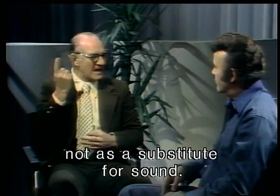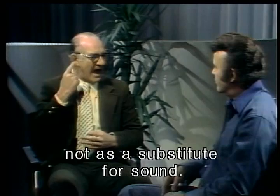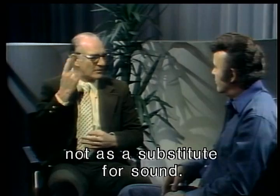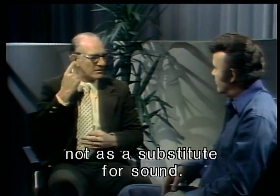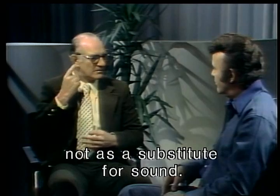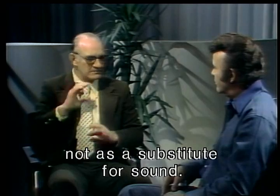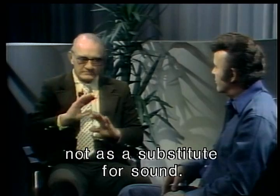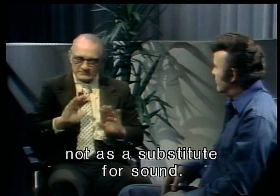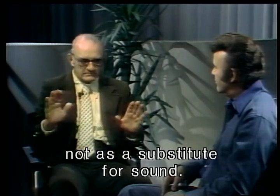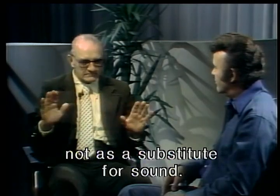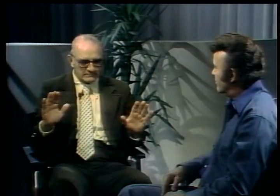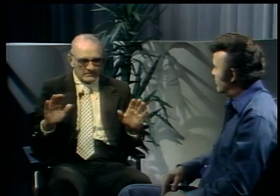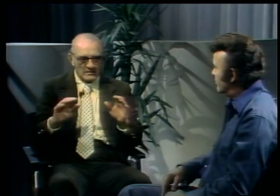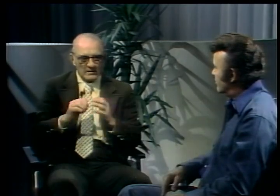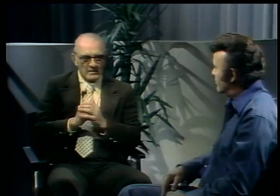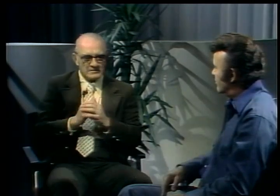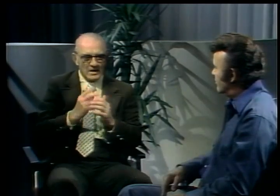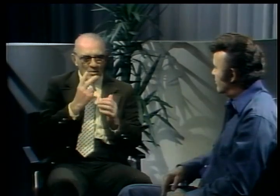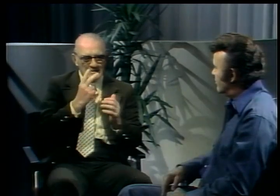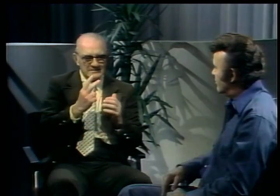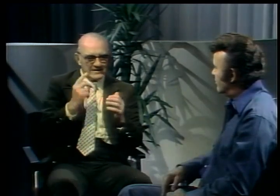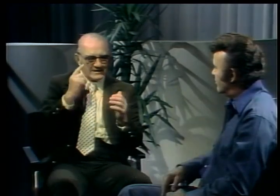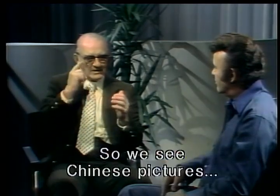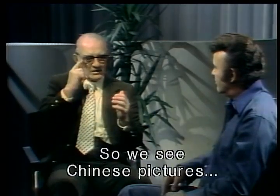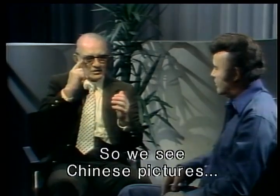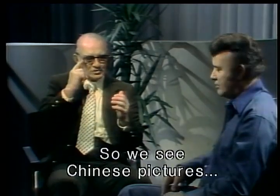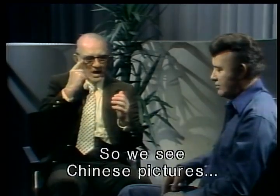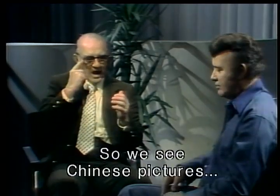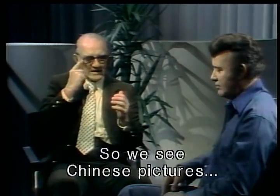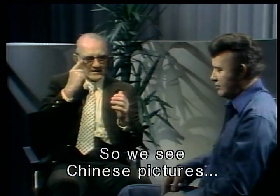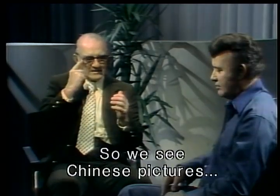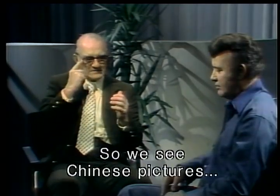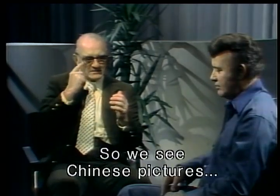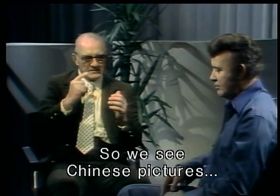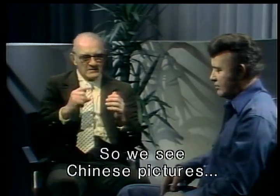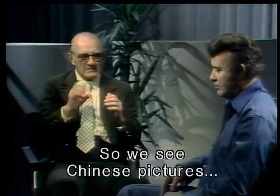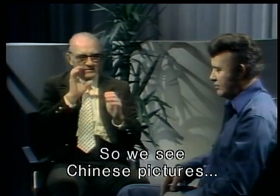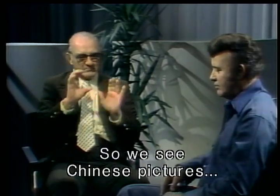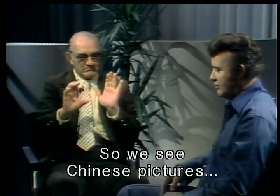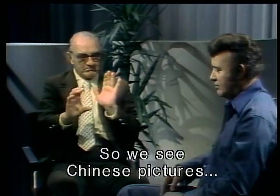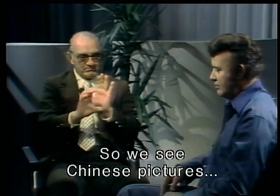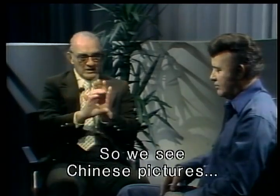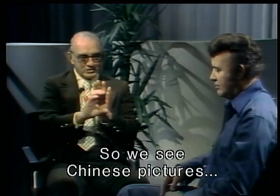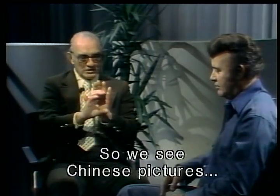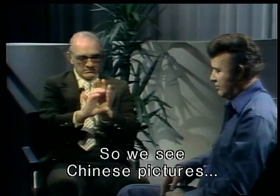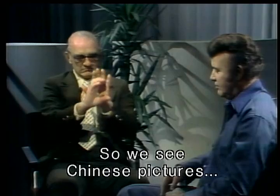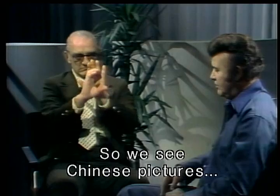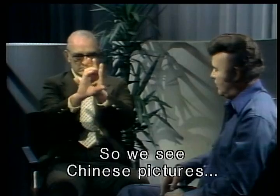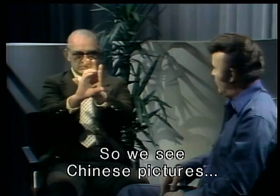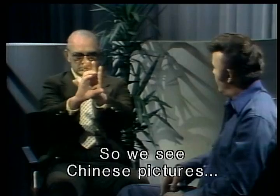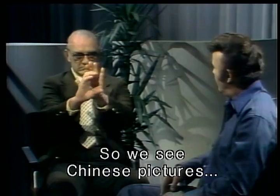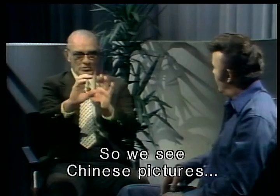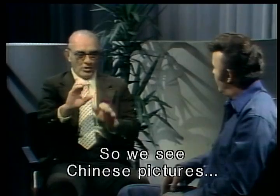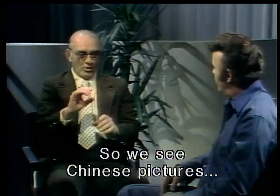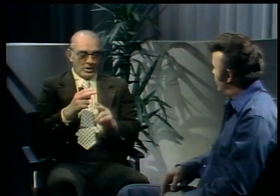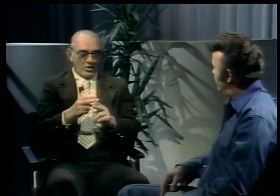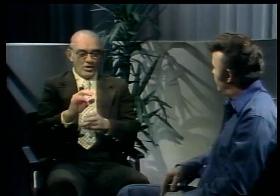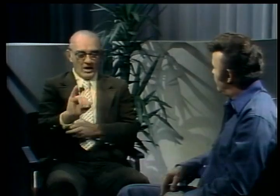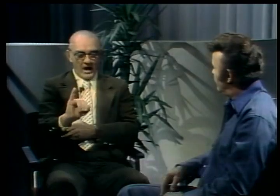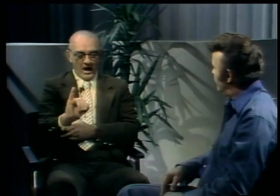sound. So we see Chinese picture, or we call